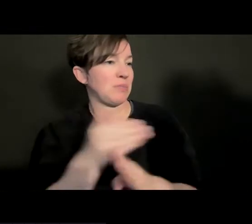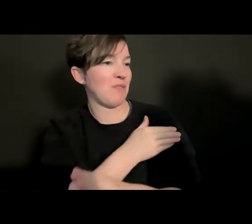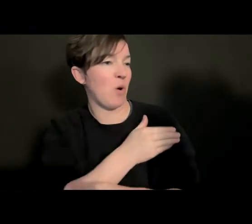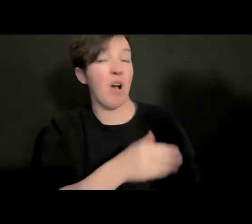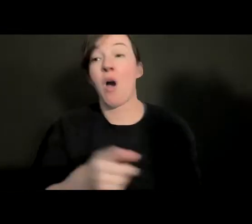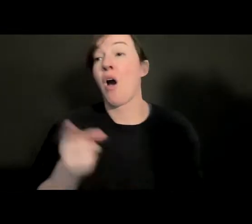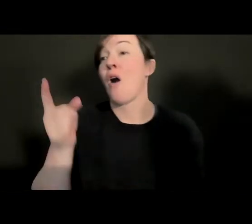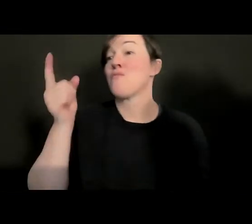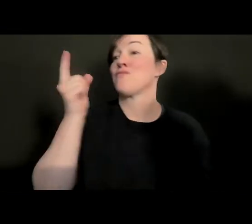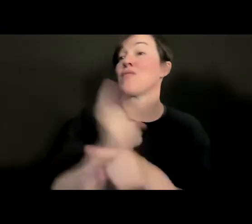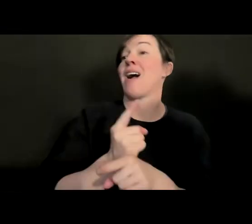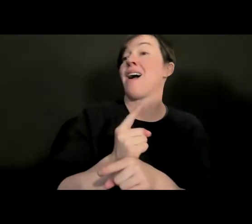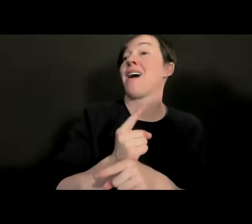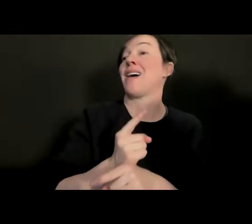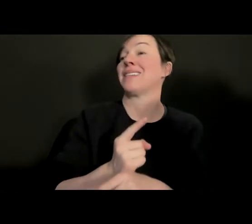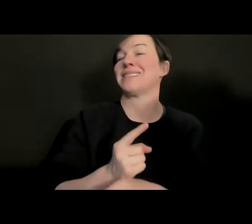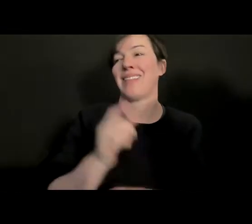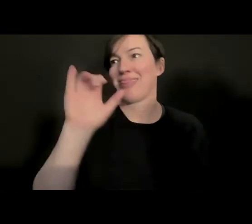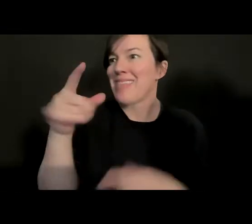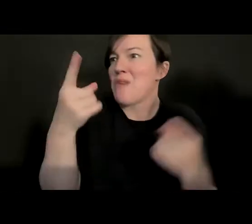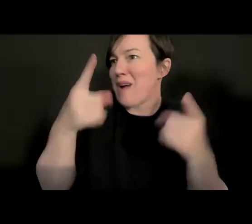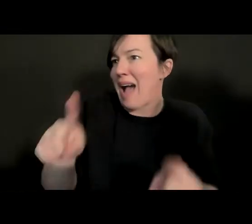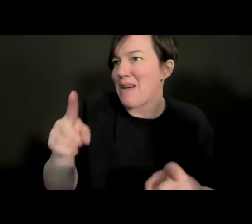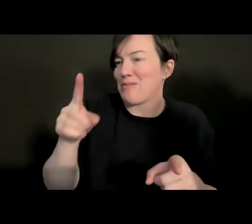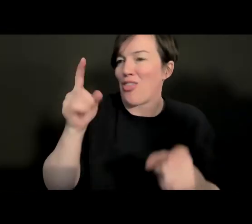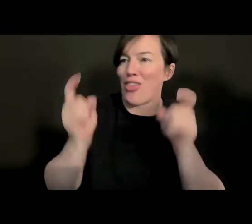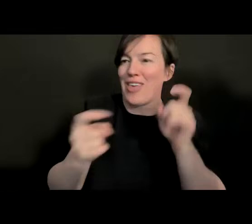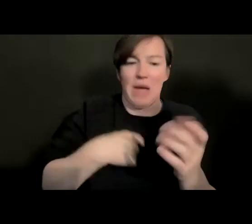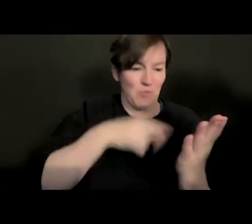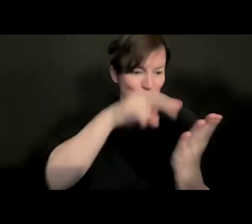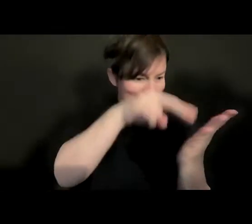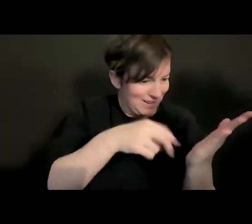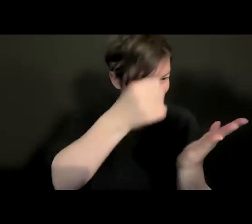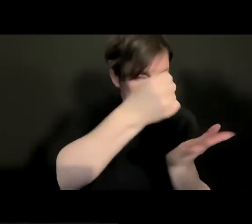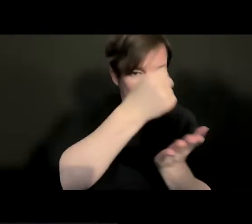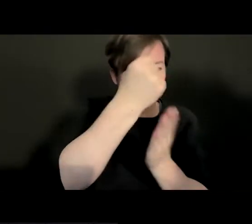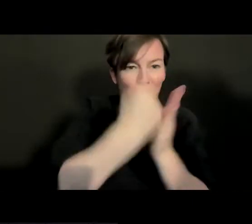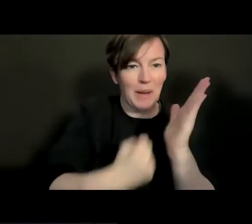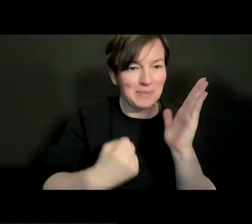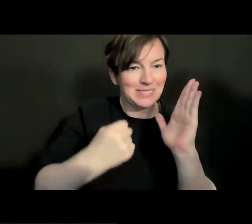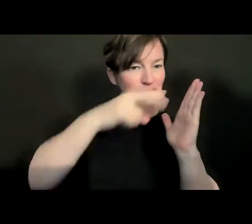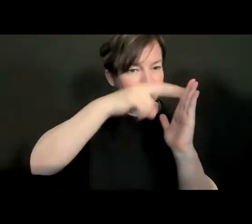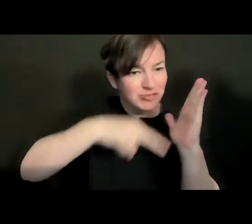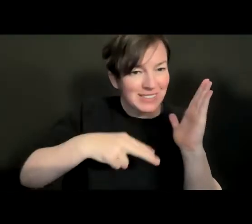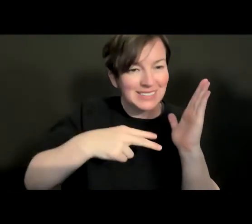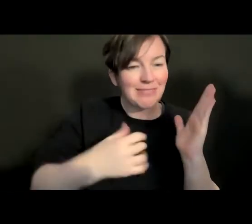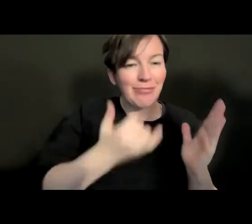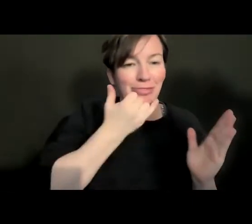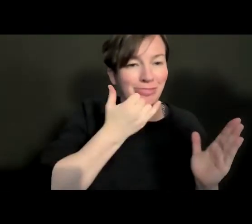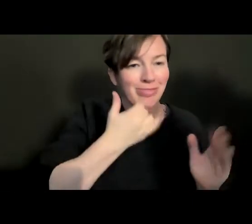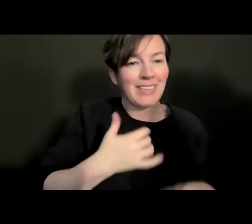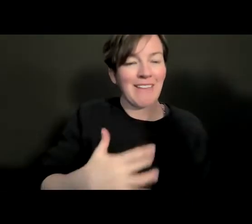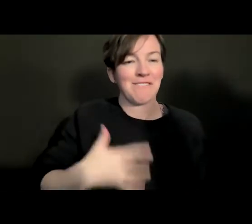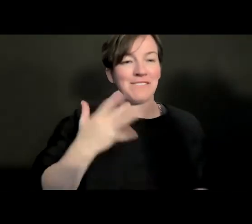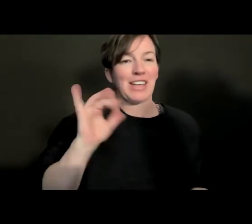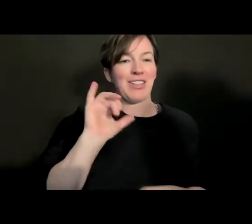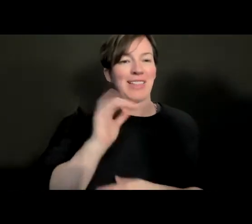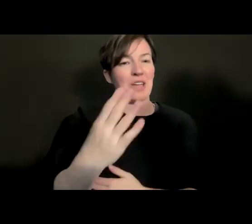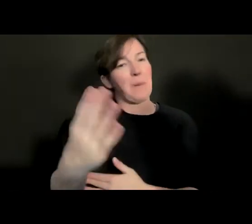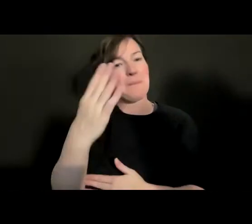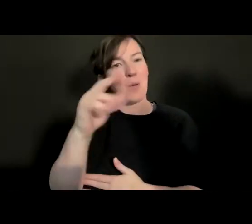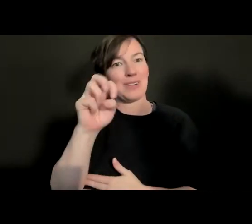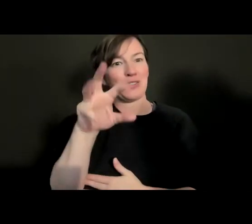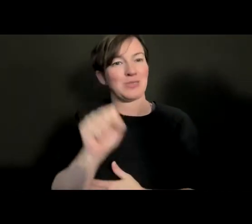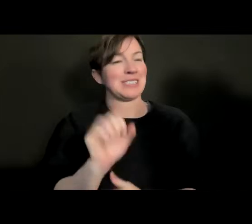right. That's right. Thank you. It's what happens when you read from a script. You're fine. You're fine. Feel like the morning news.